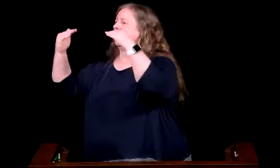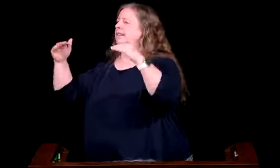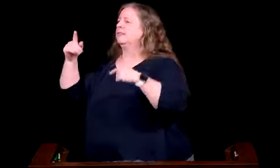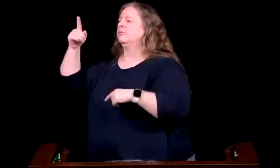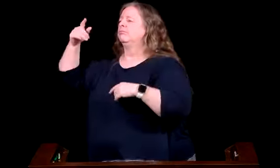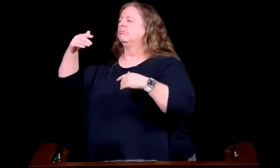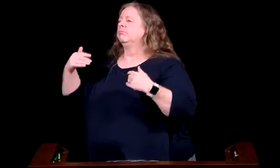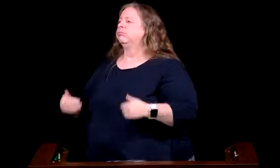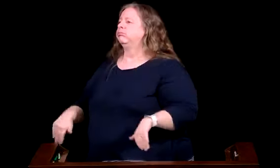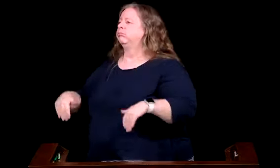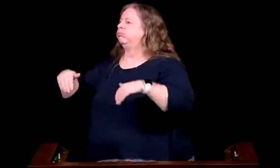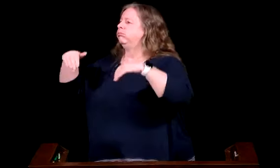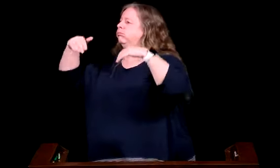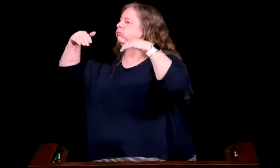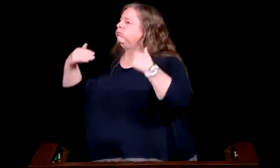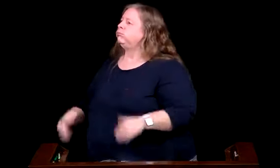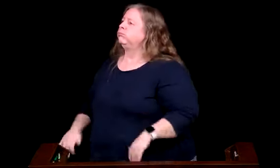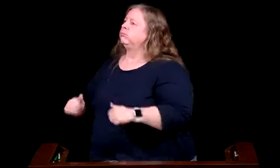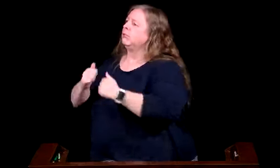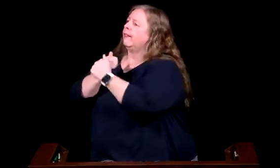Dear Father in heaven,